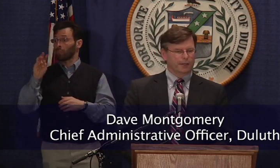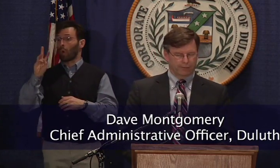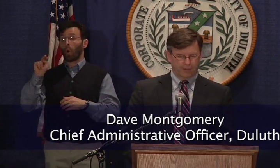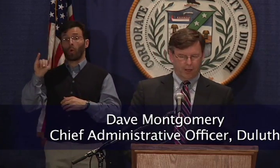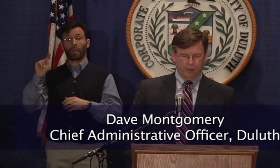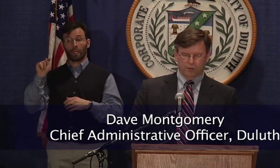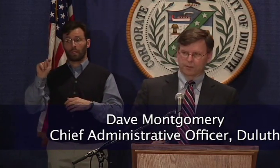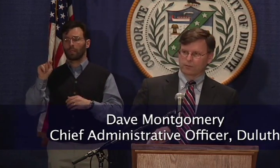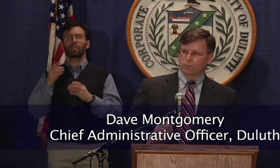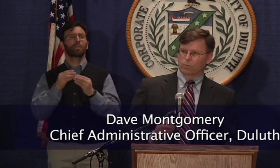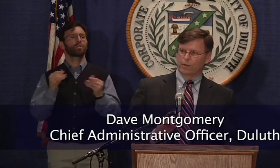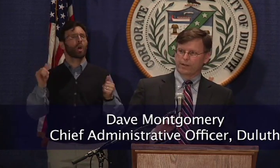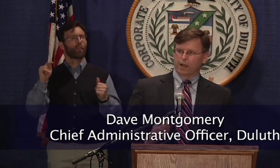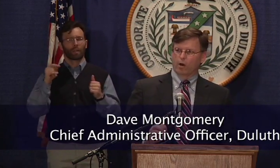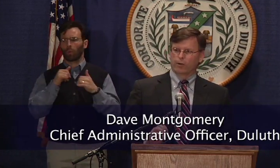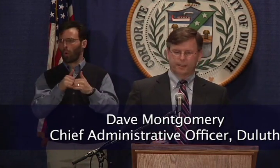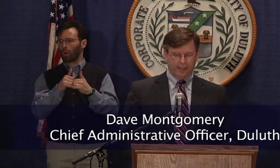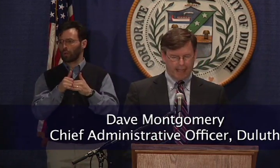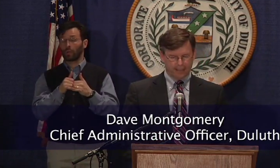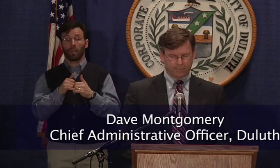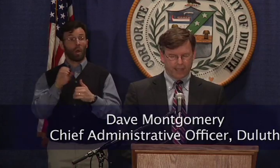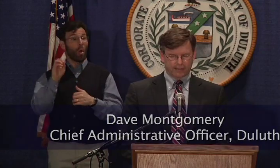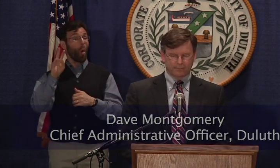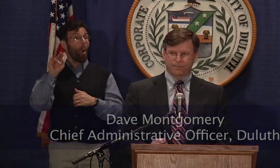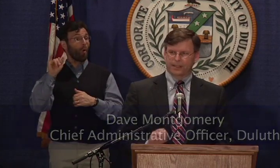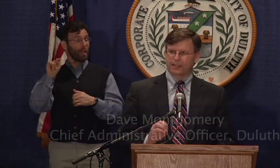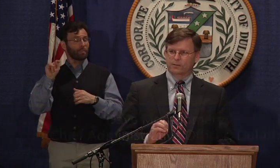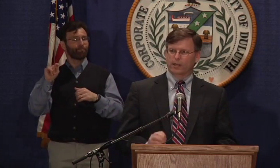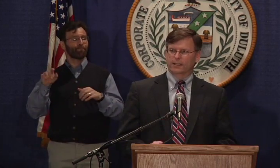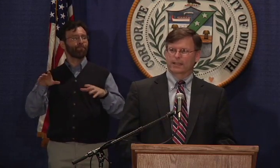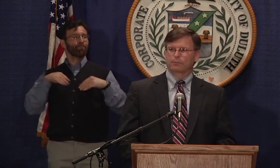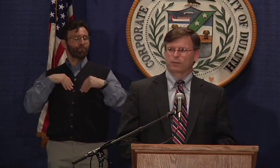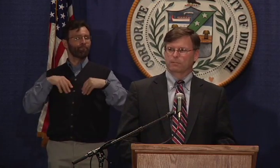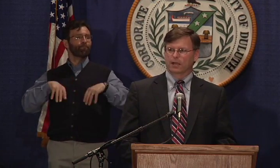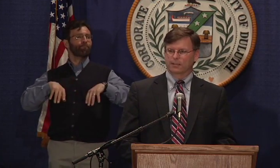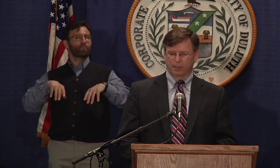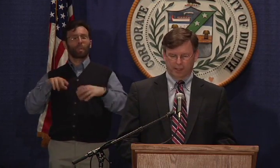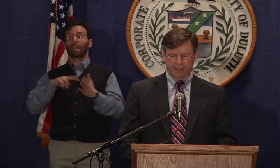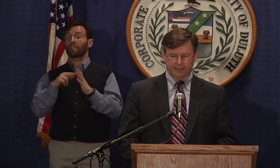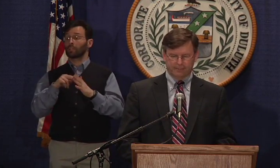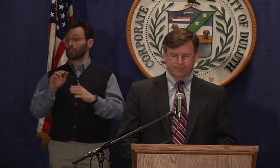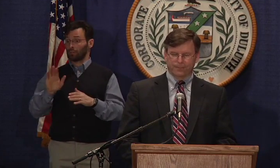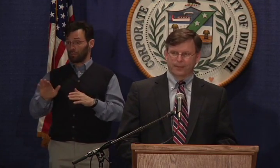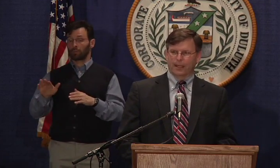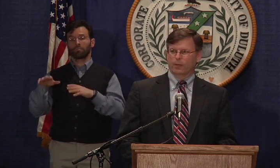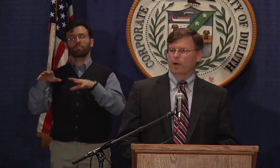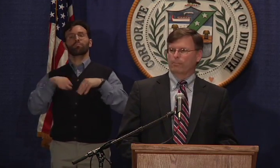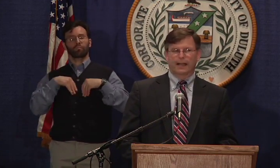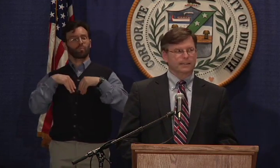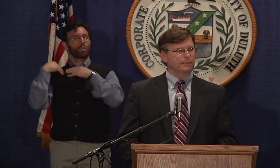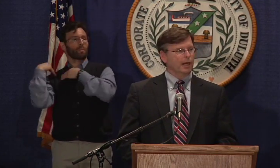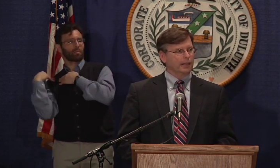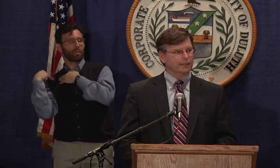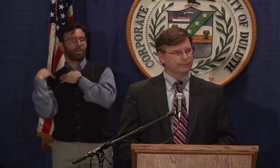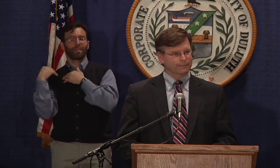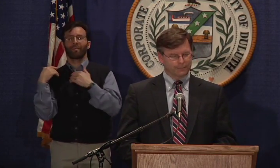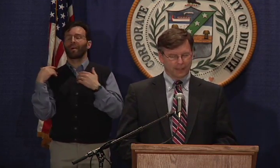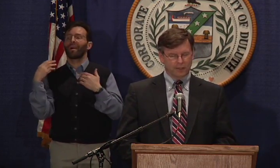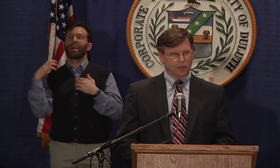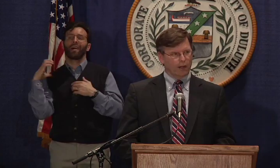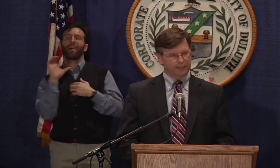as a reminder for those, with the Own It aspect is we accept responsibility and we don't pass the